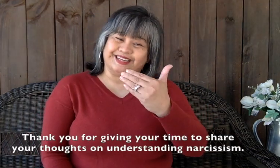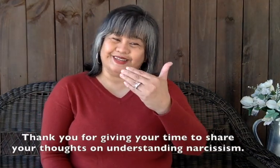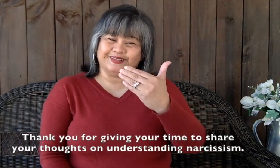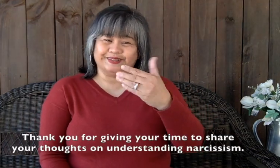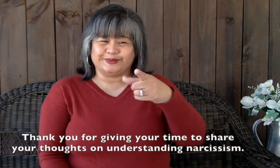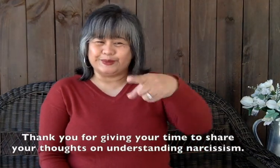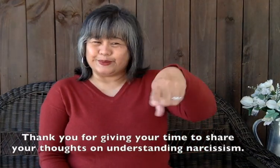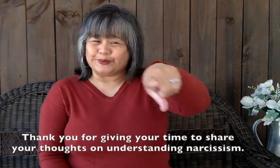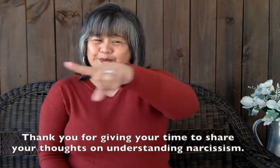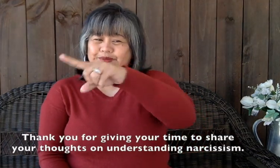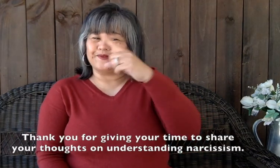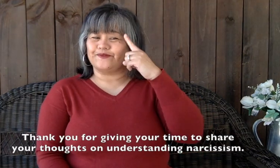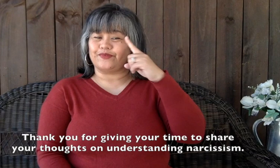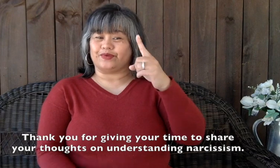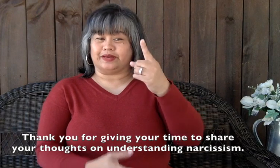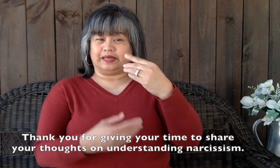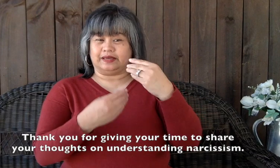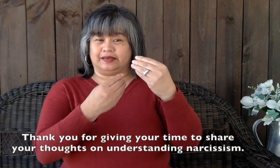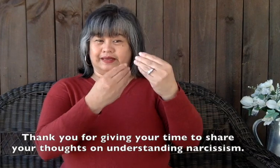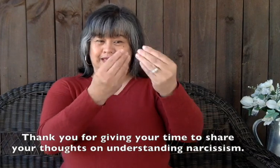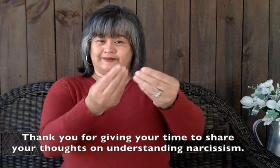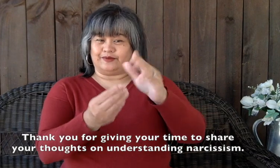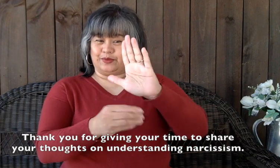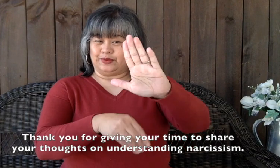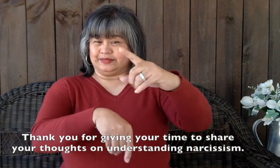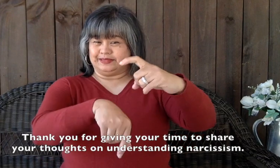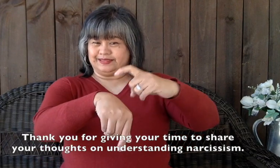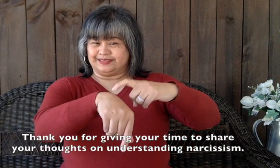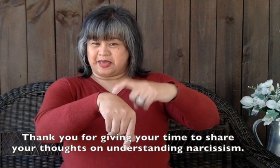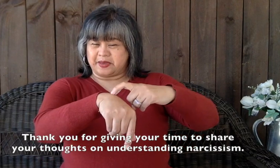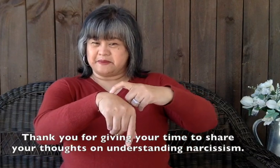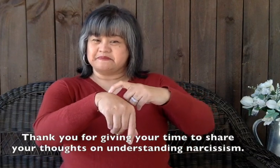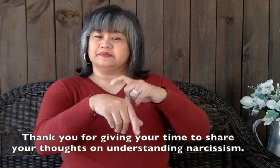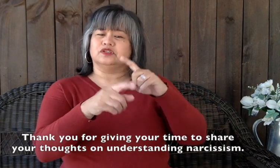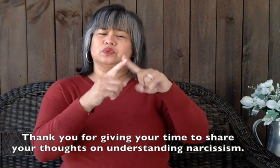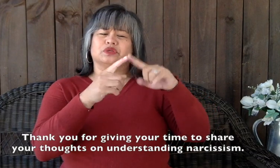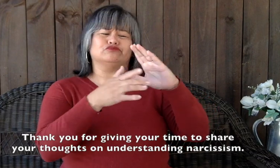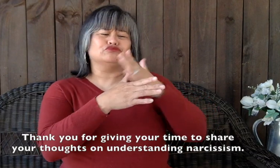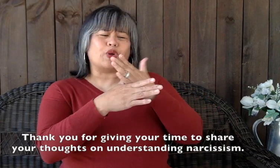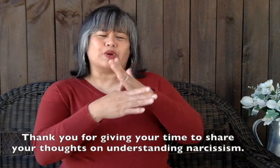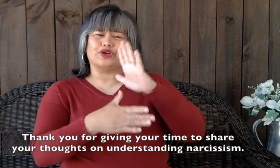Thank you for giving your time to share your thoughts and understanding on narcissism.